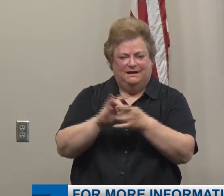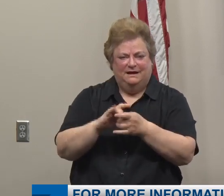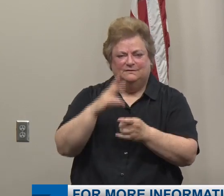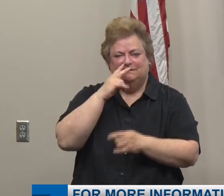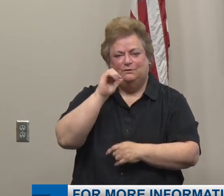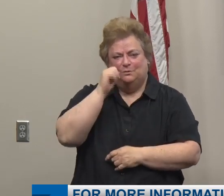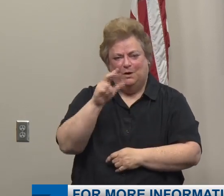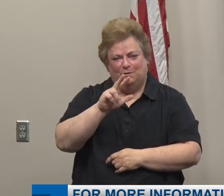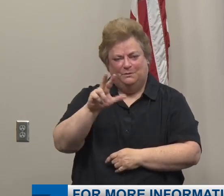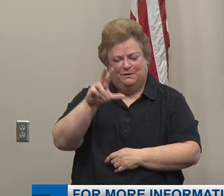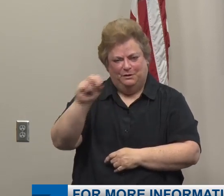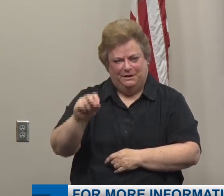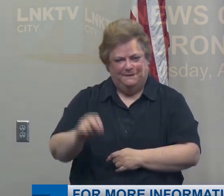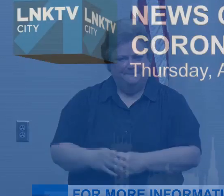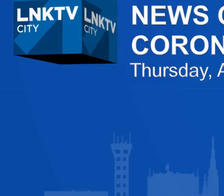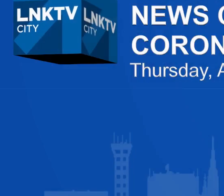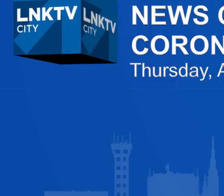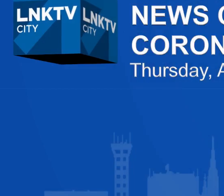at 3:30